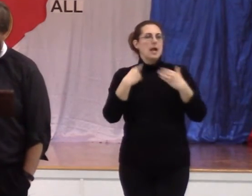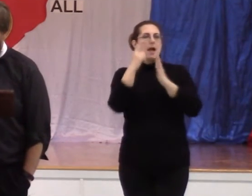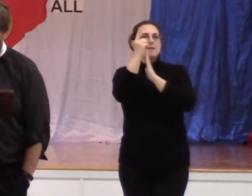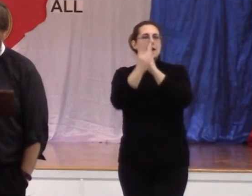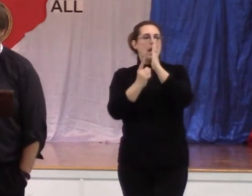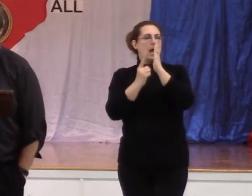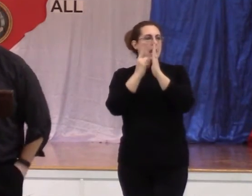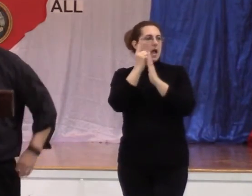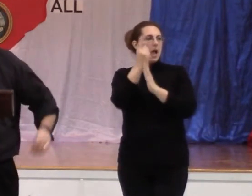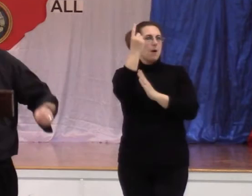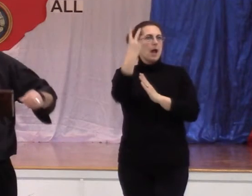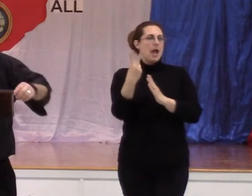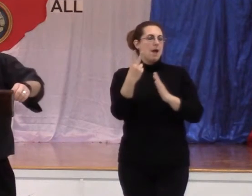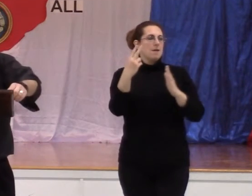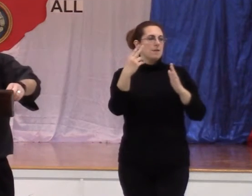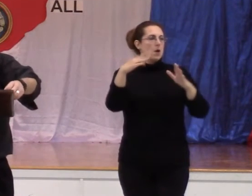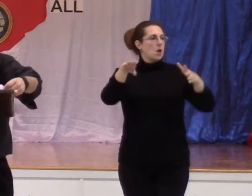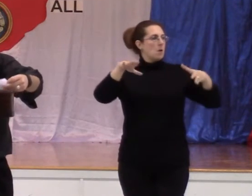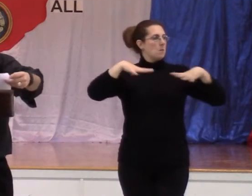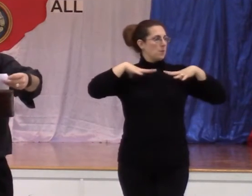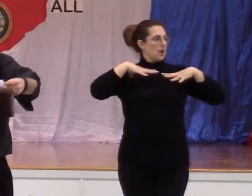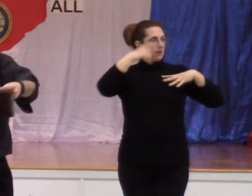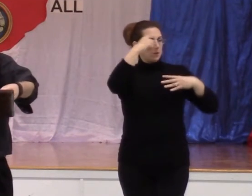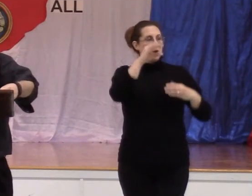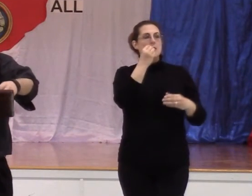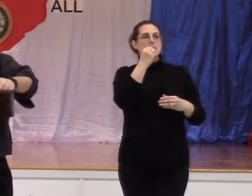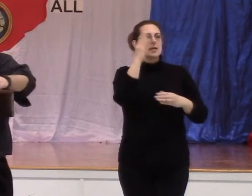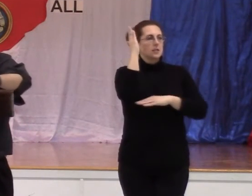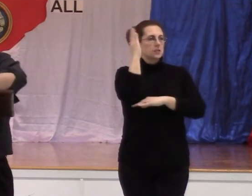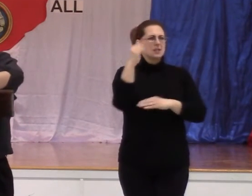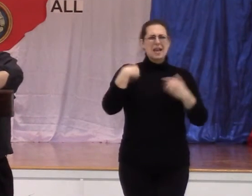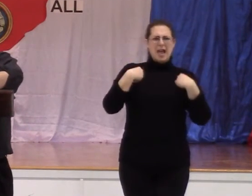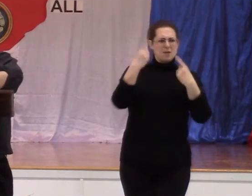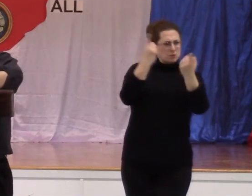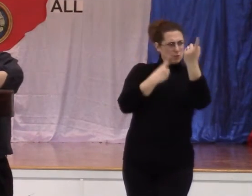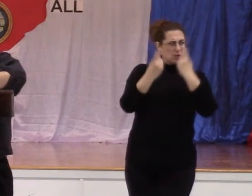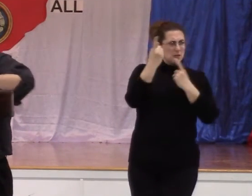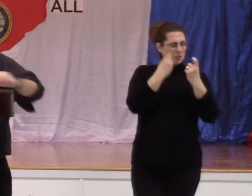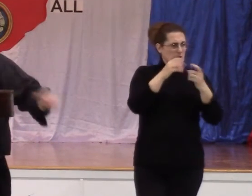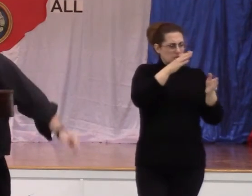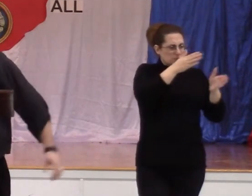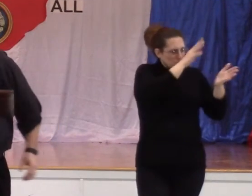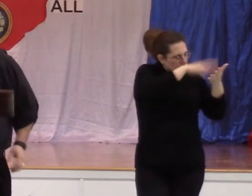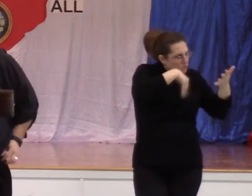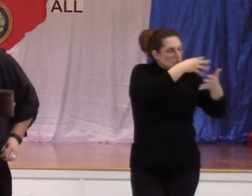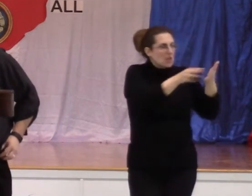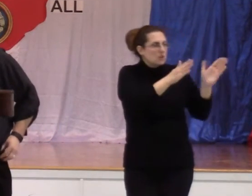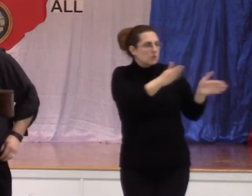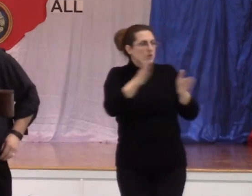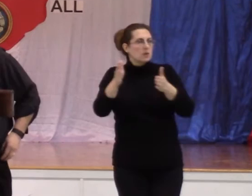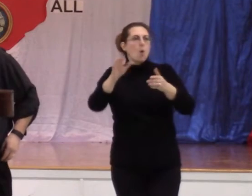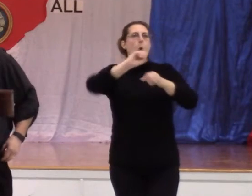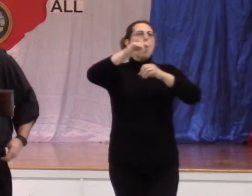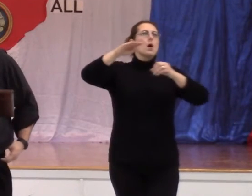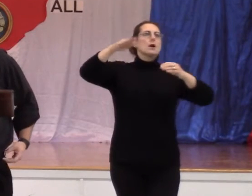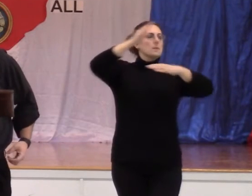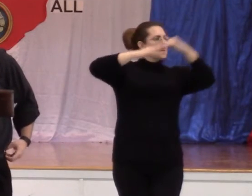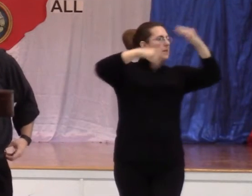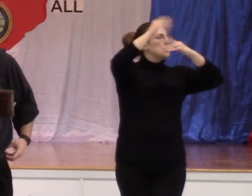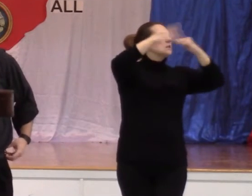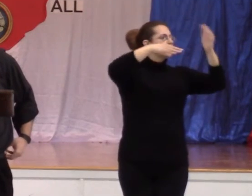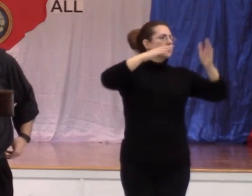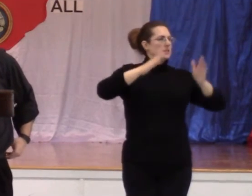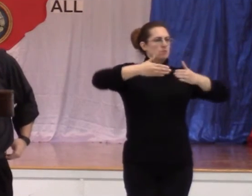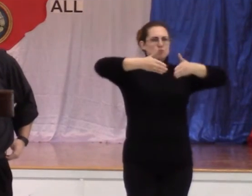for lunch. Fun times. Anyone have any questions just about layout of the facility or anything